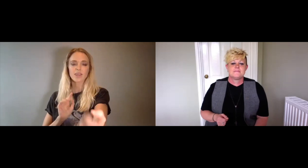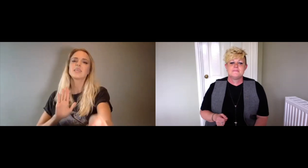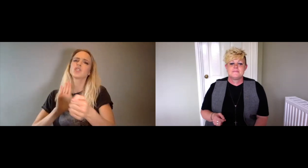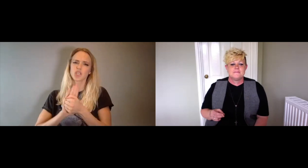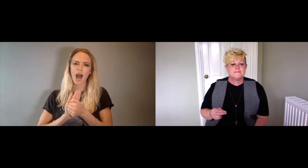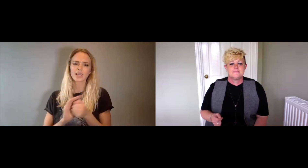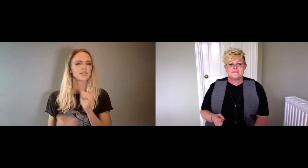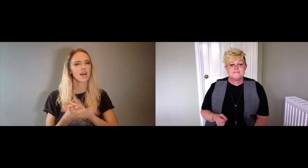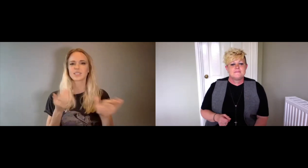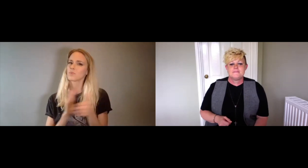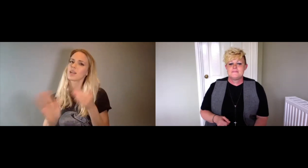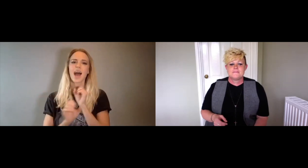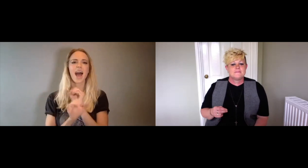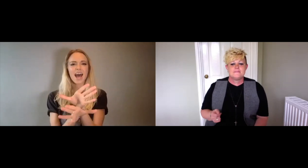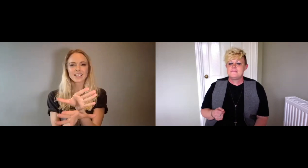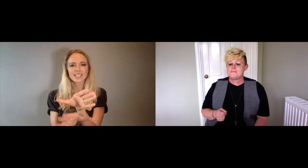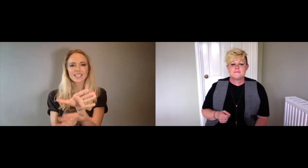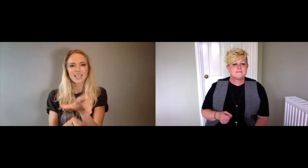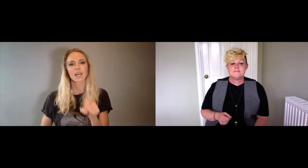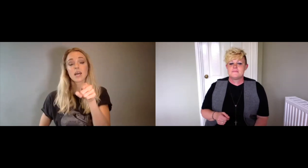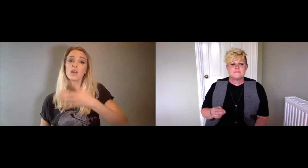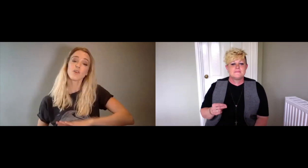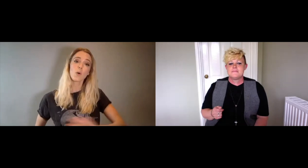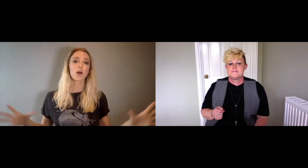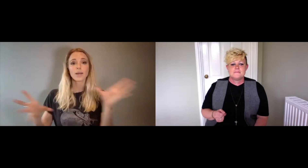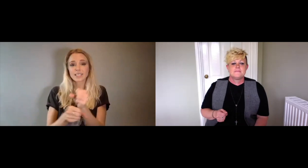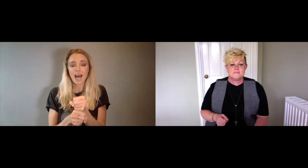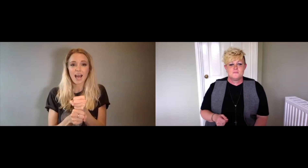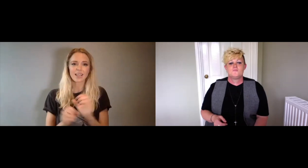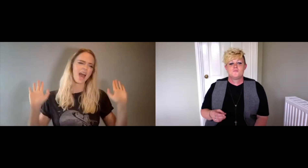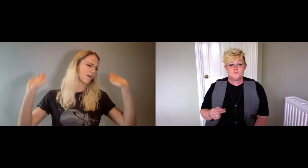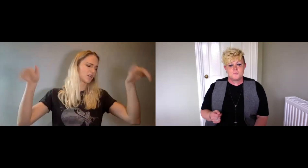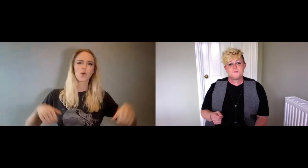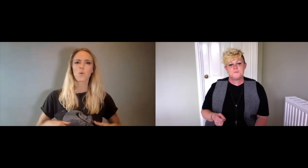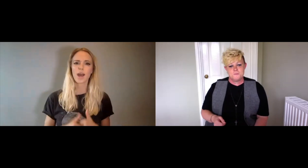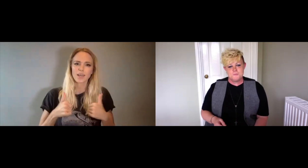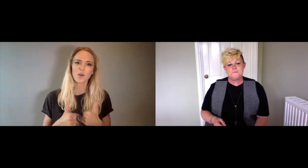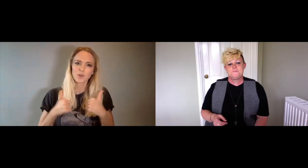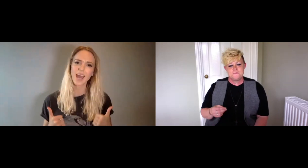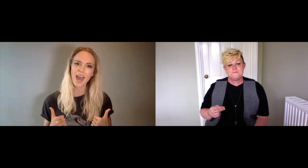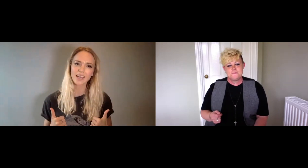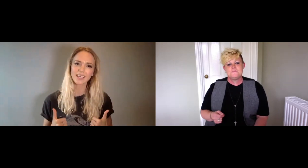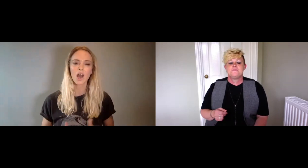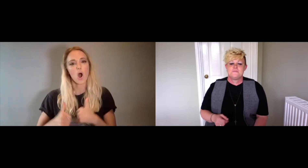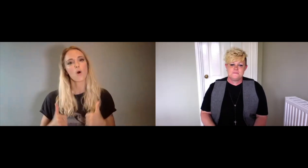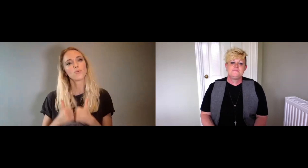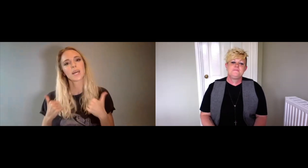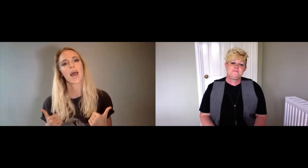away. This is childish, I said what I had to say. If you wanna be silent, have it your way,